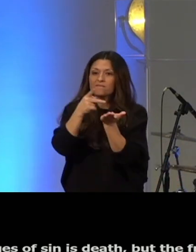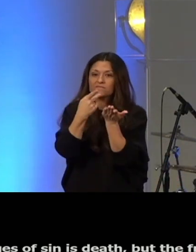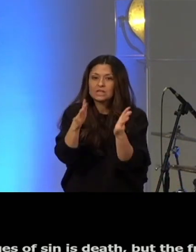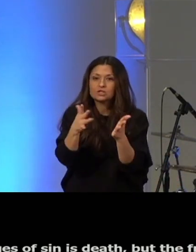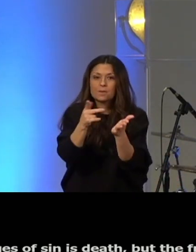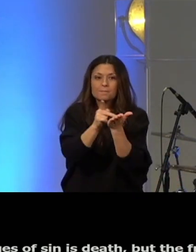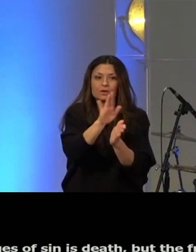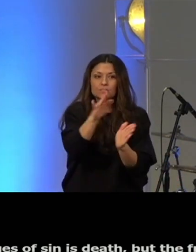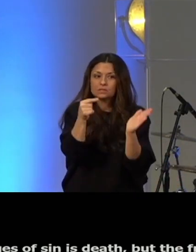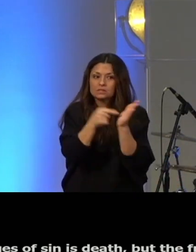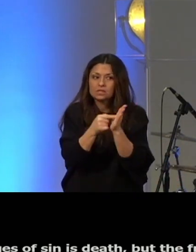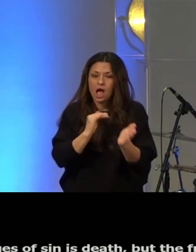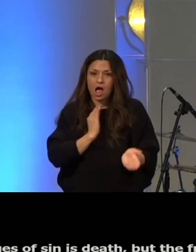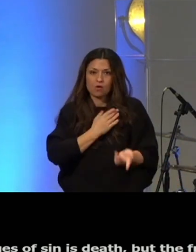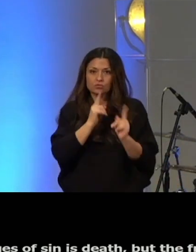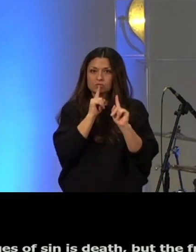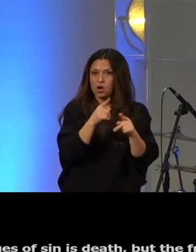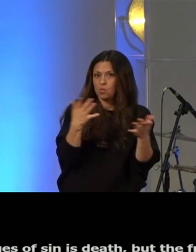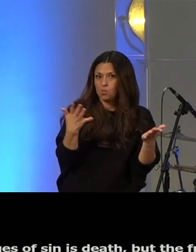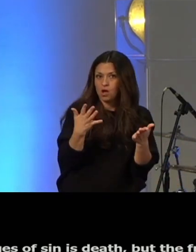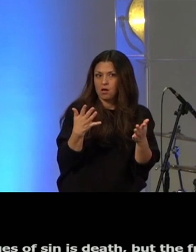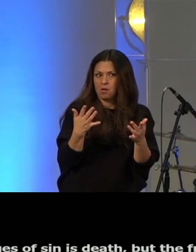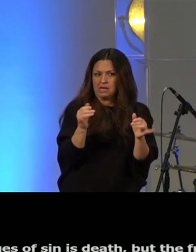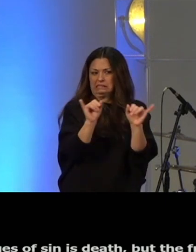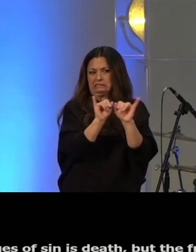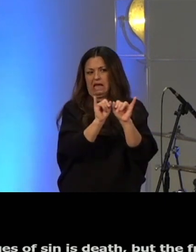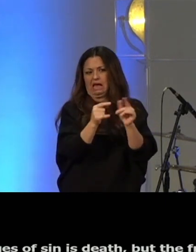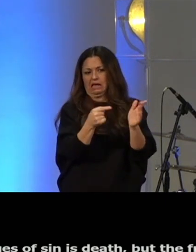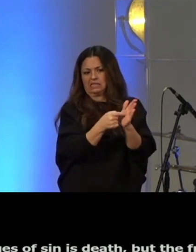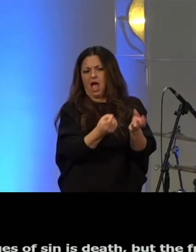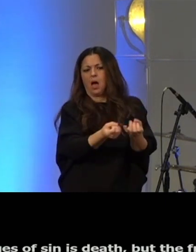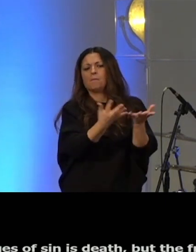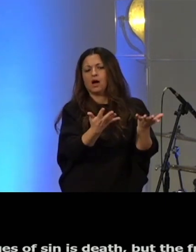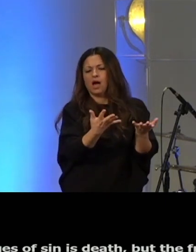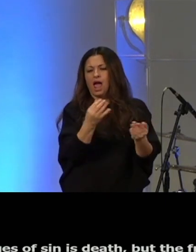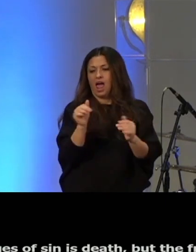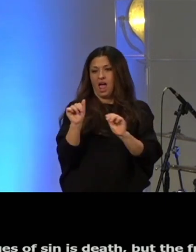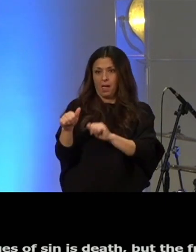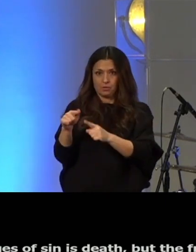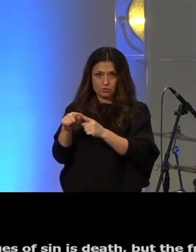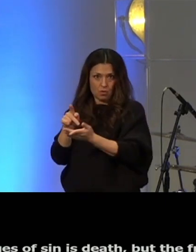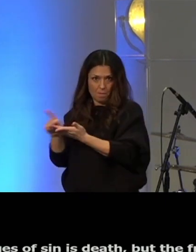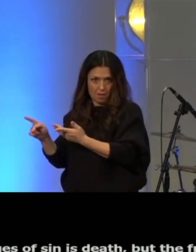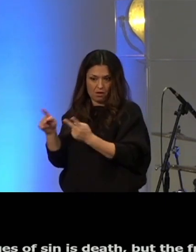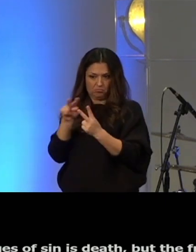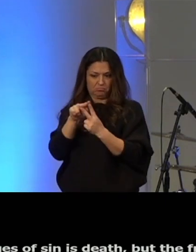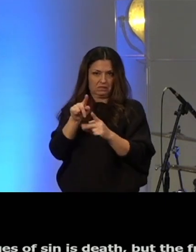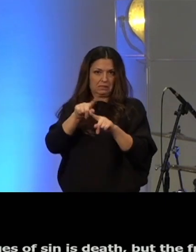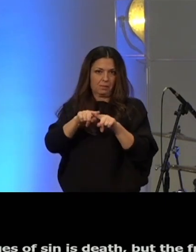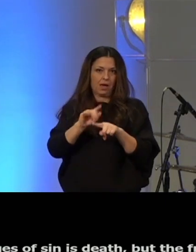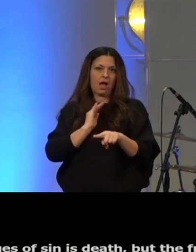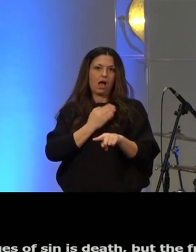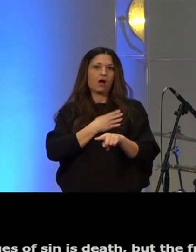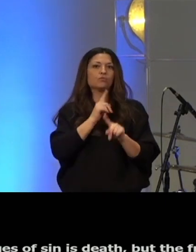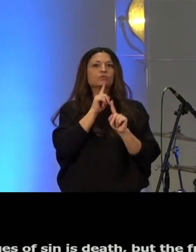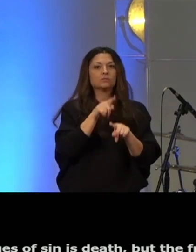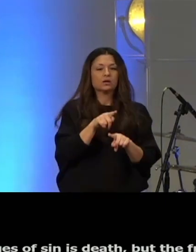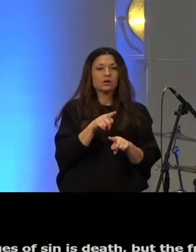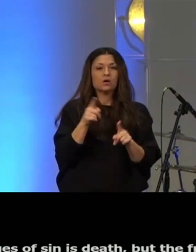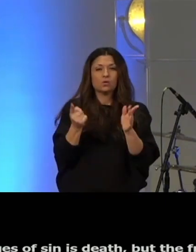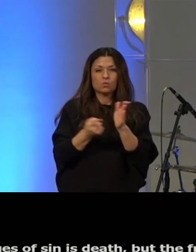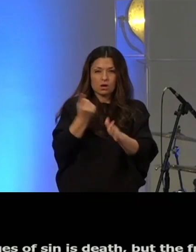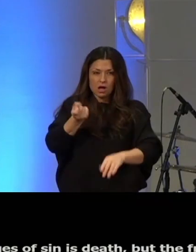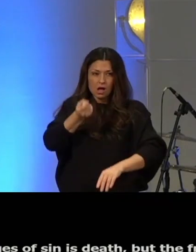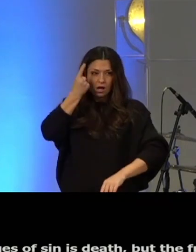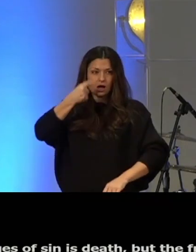response would depend upon what? The size of our debt and the inability of us to pay it. And once we understand that